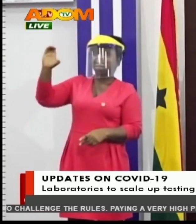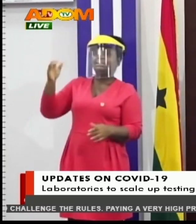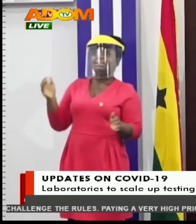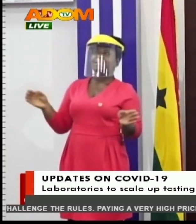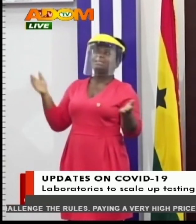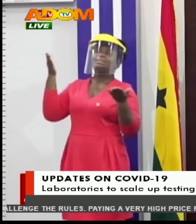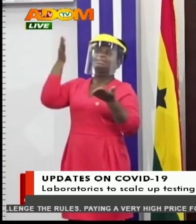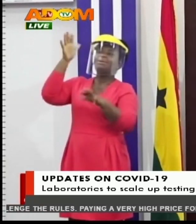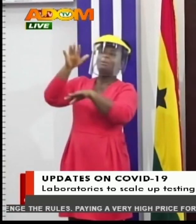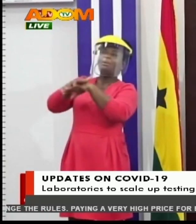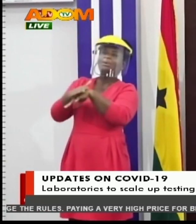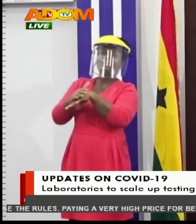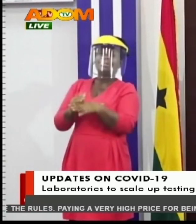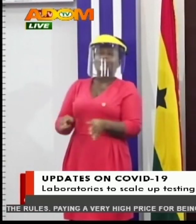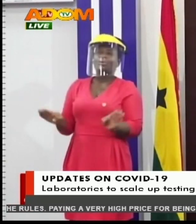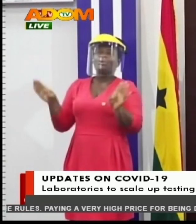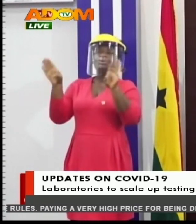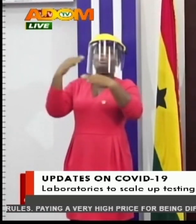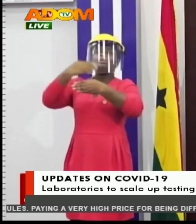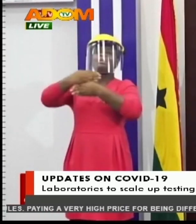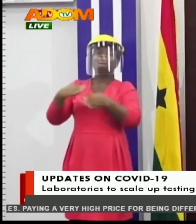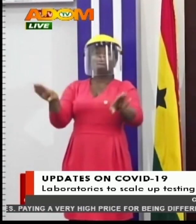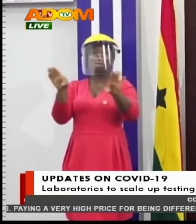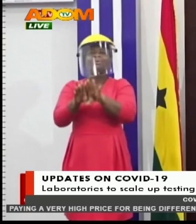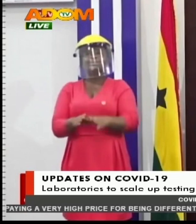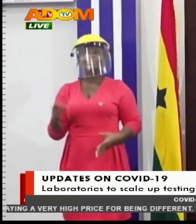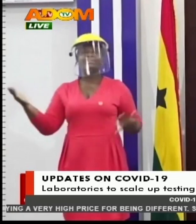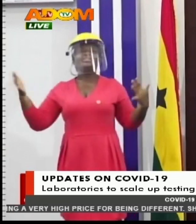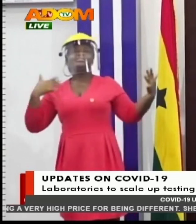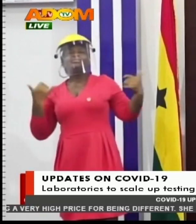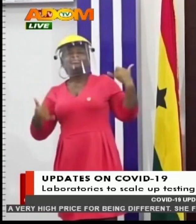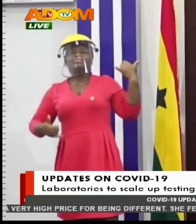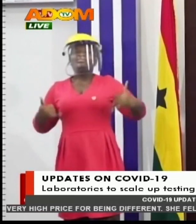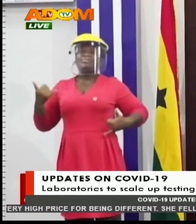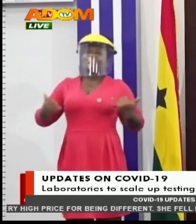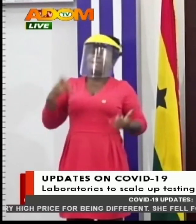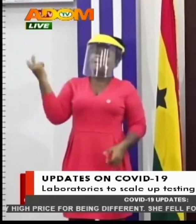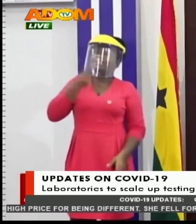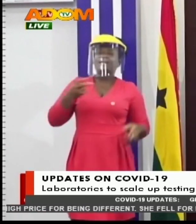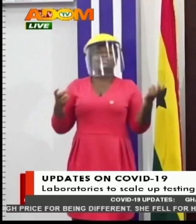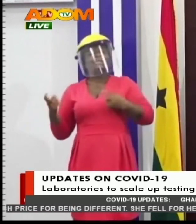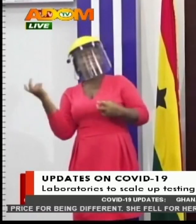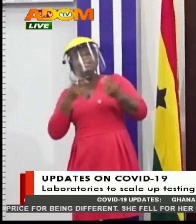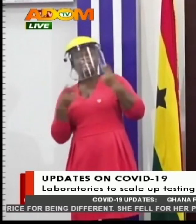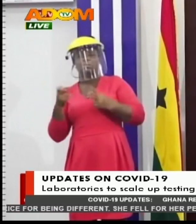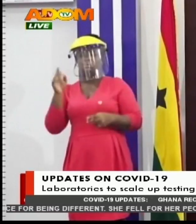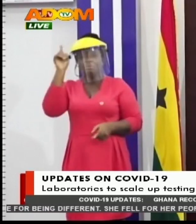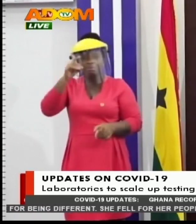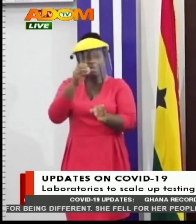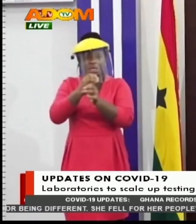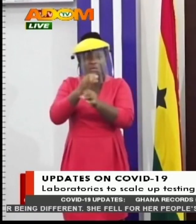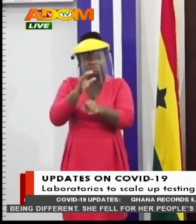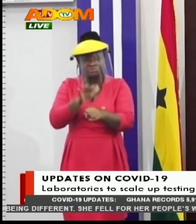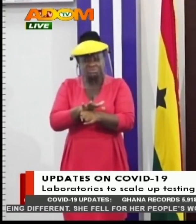conditions can increase the probability of our getting infected. Touching